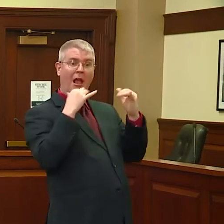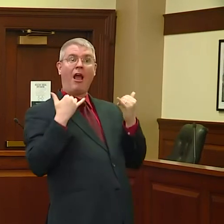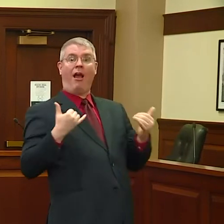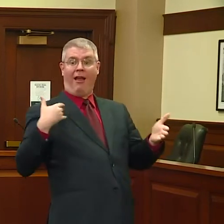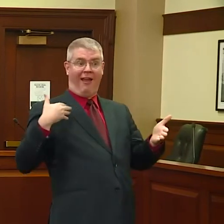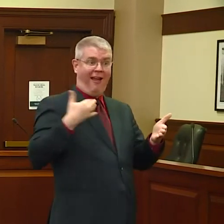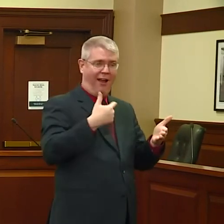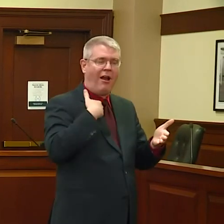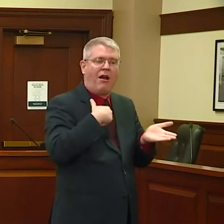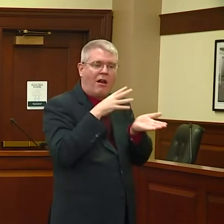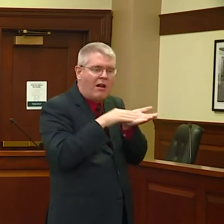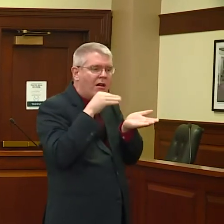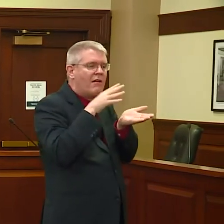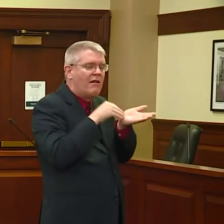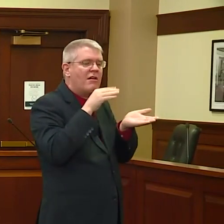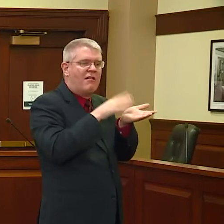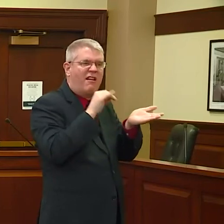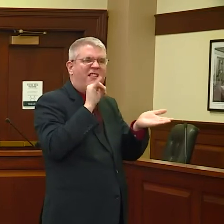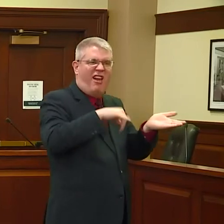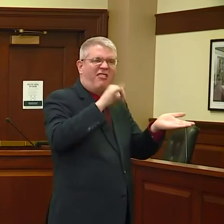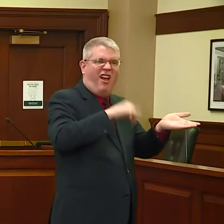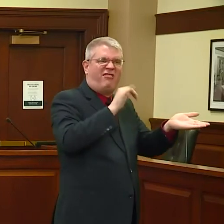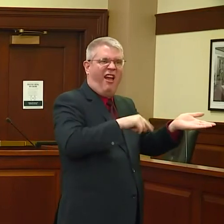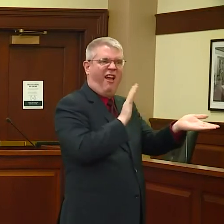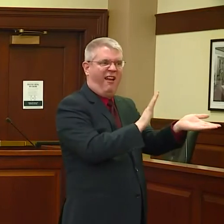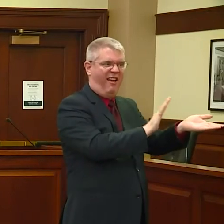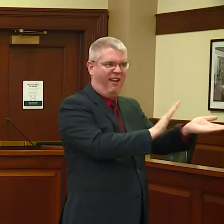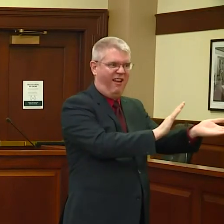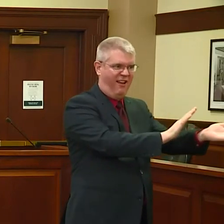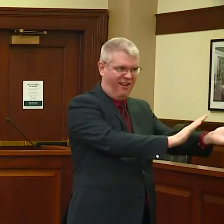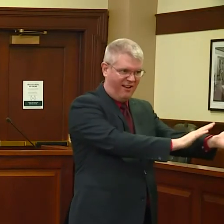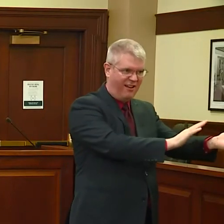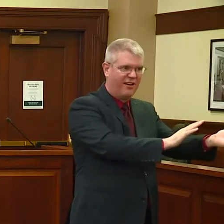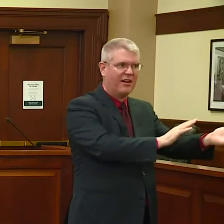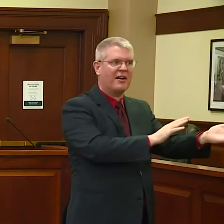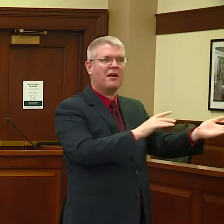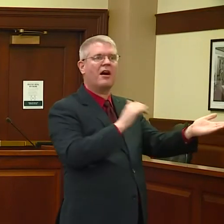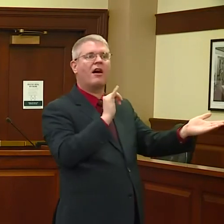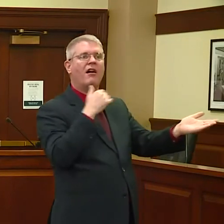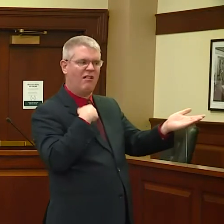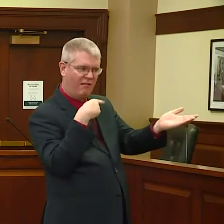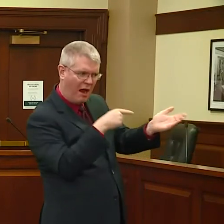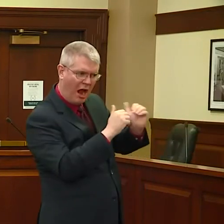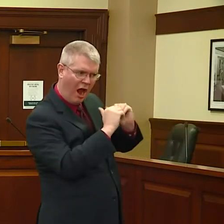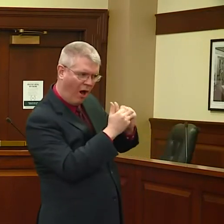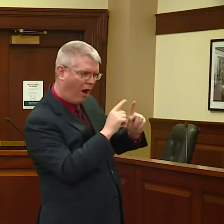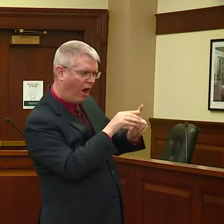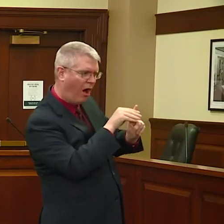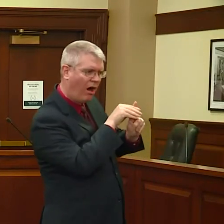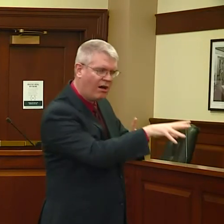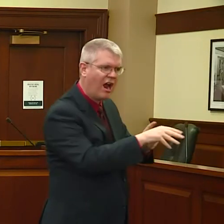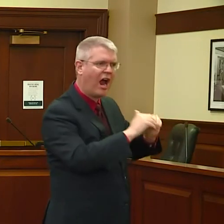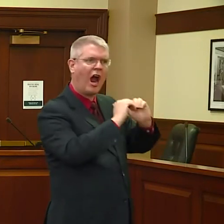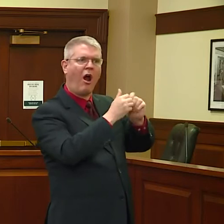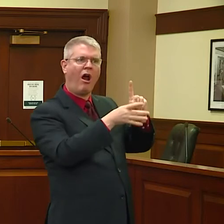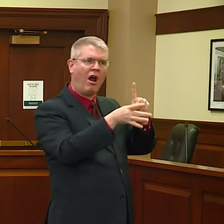spreads and the best ways to minimize spread in order to protect the lives and preserve healthcare